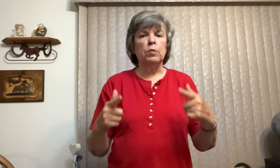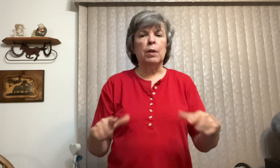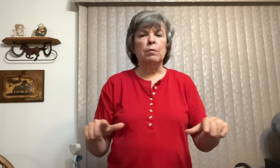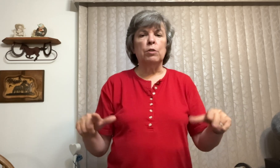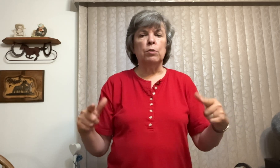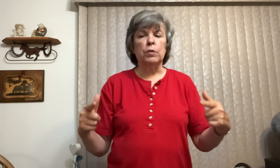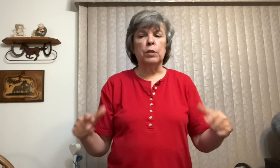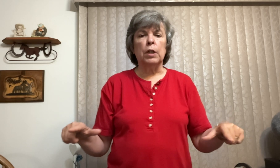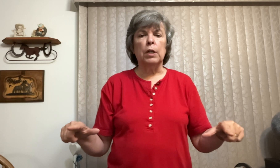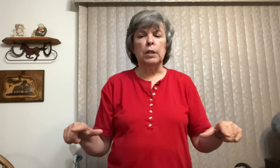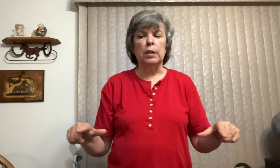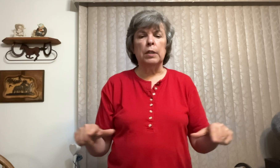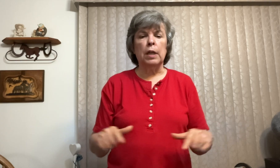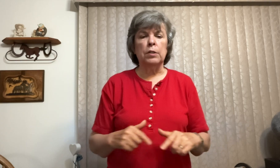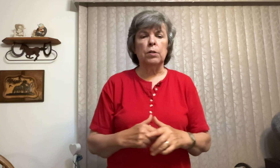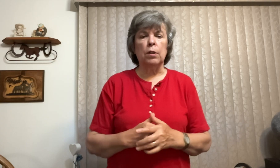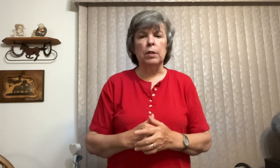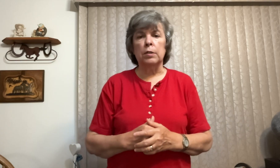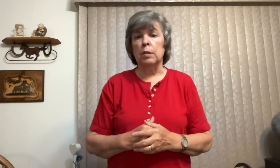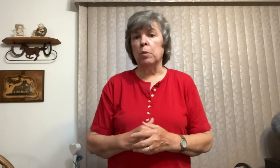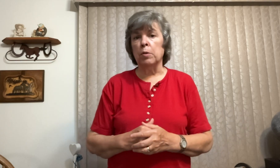I would use for tongue in that song, Is He Worthy?